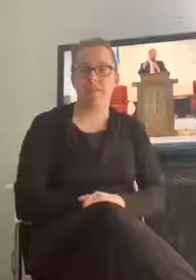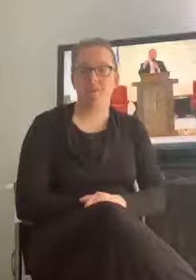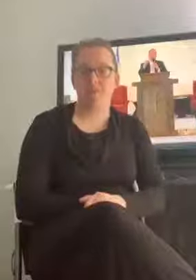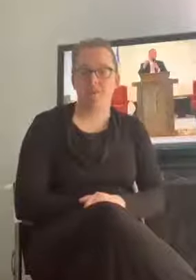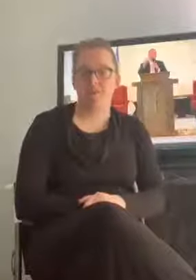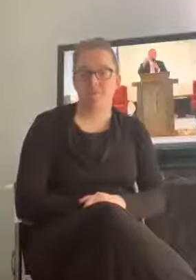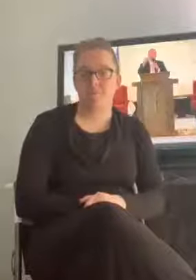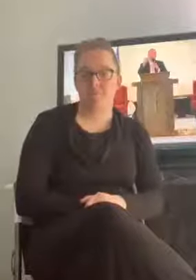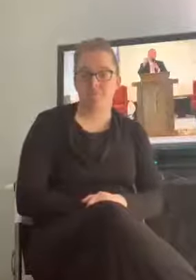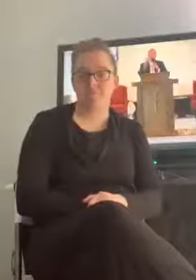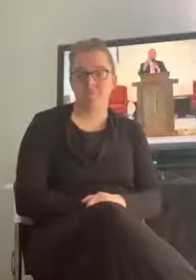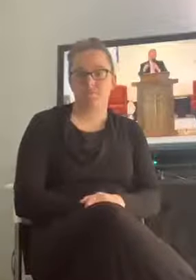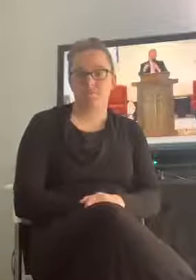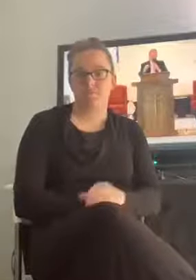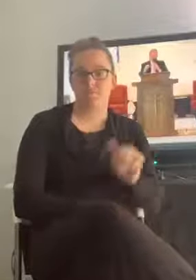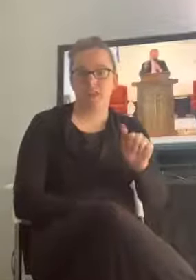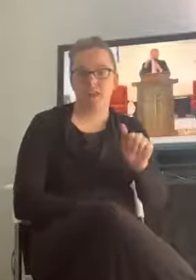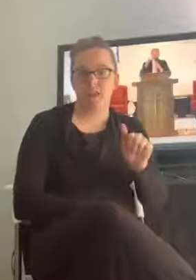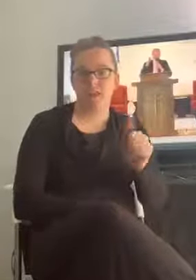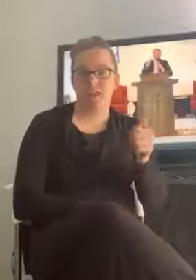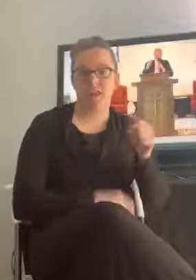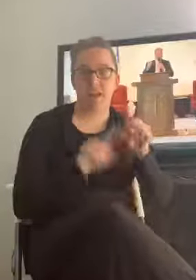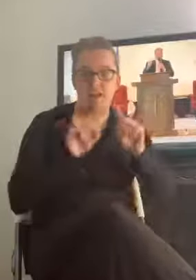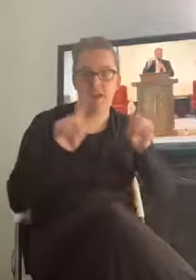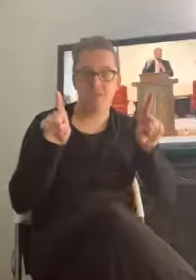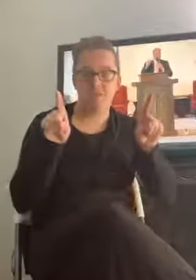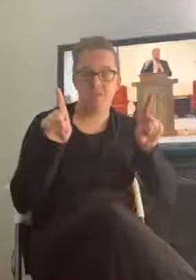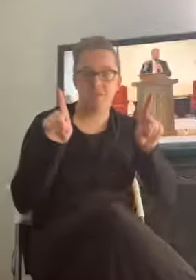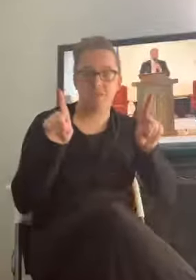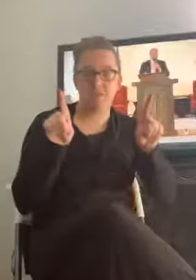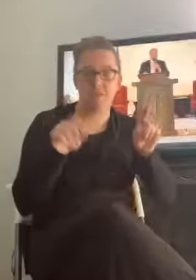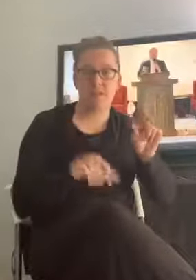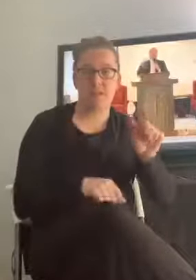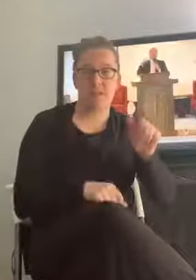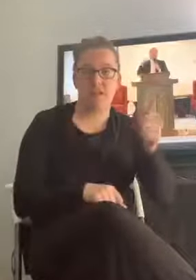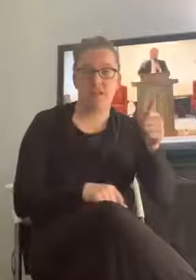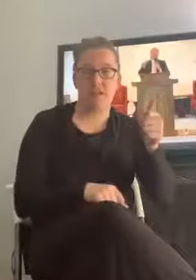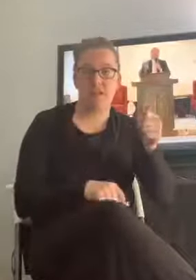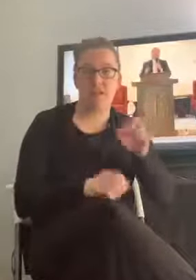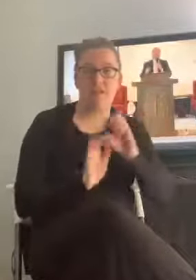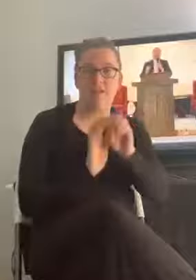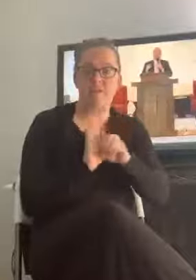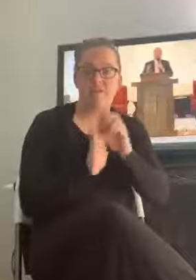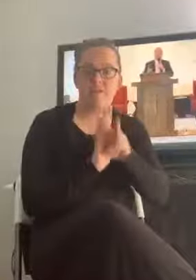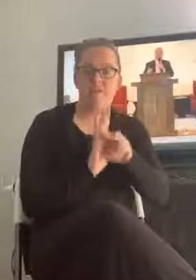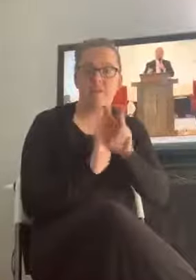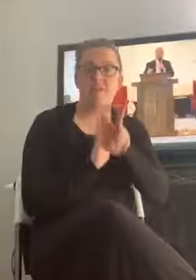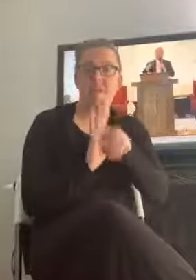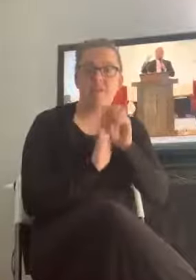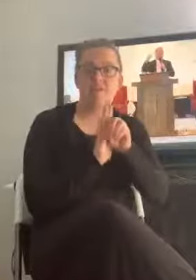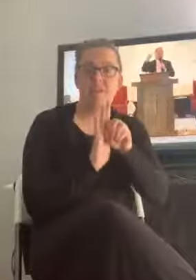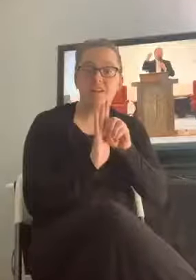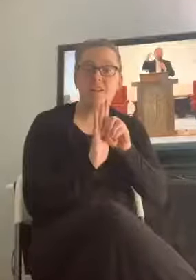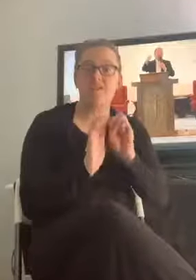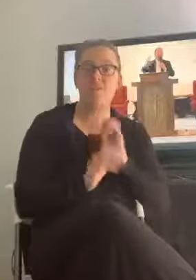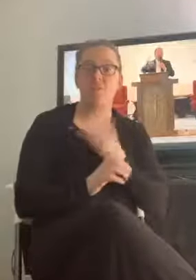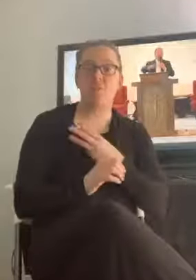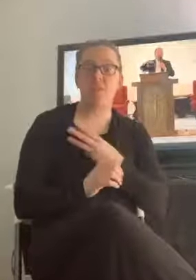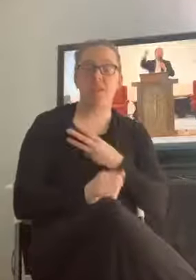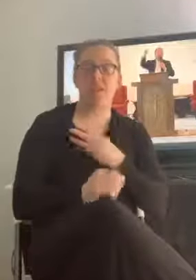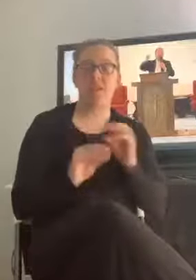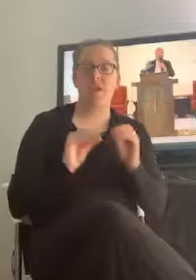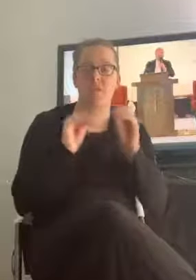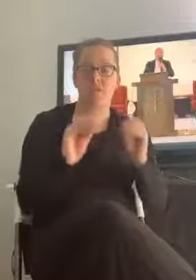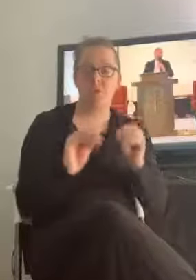announcements, any information, any sermons, any videos that we post, you will automatically have access to by hitting the like